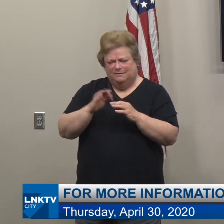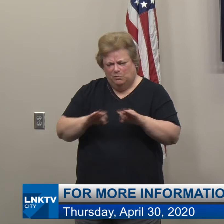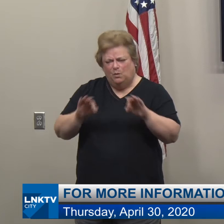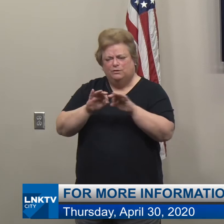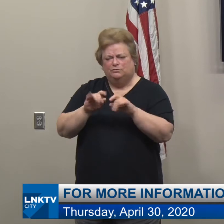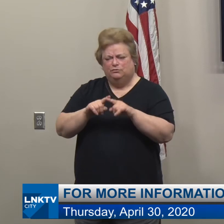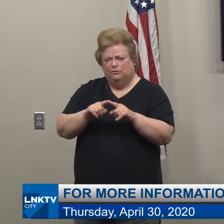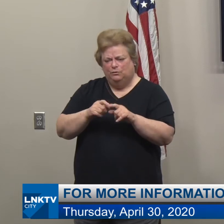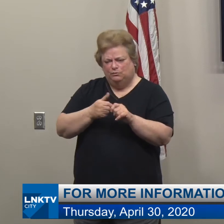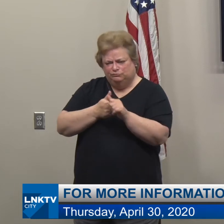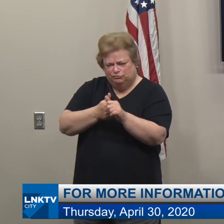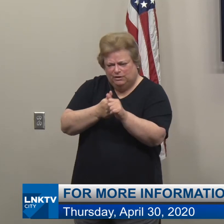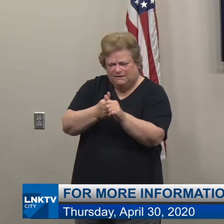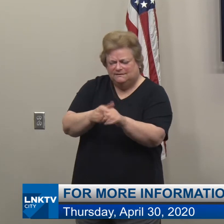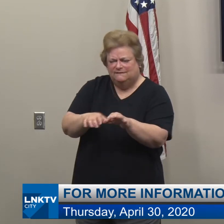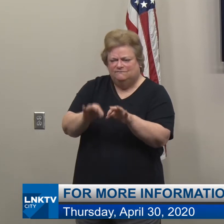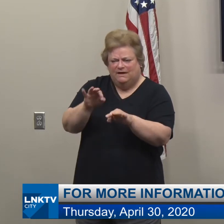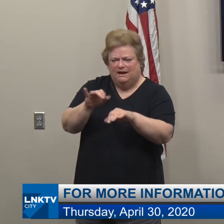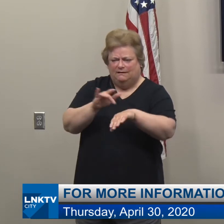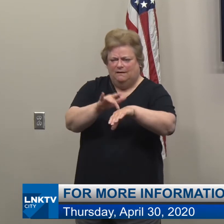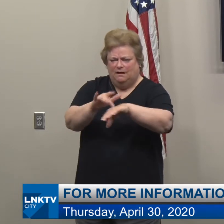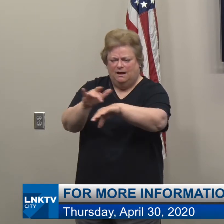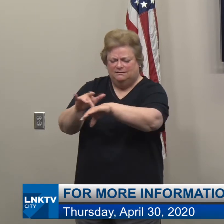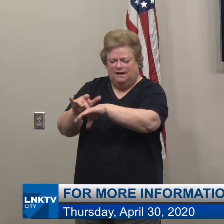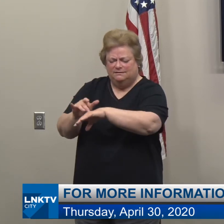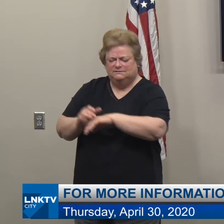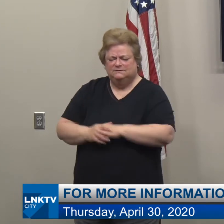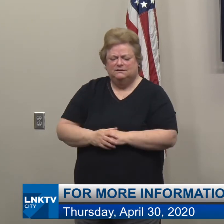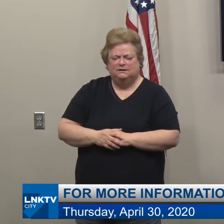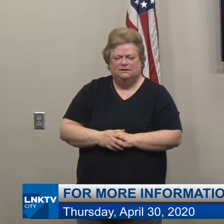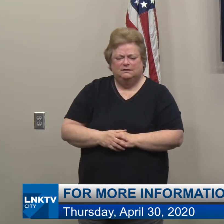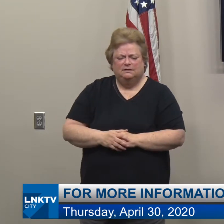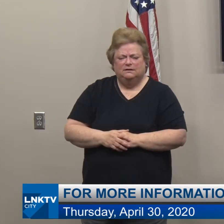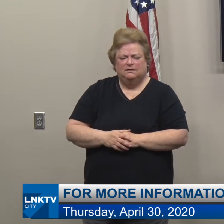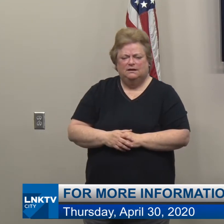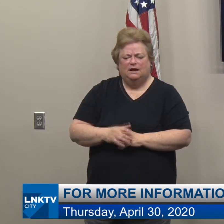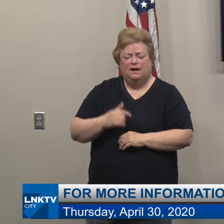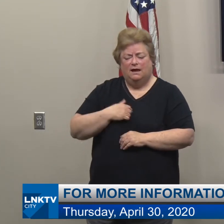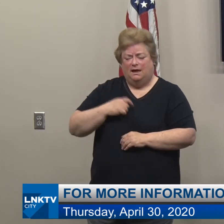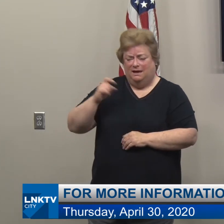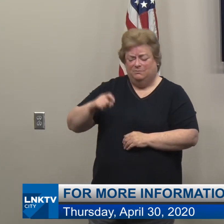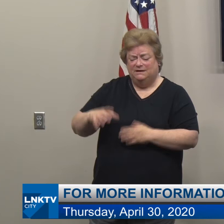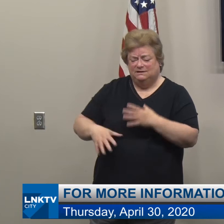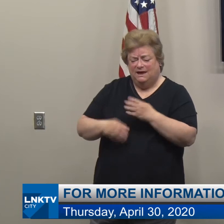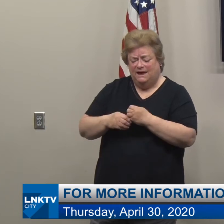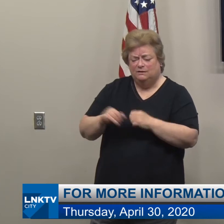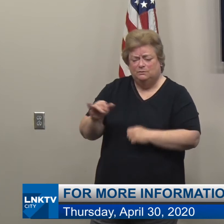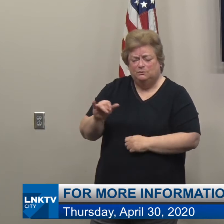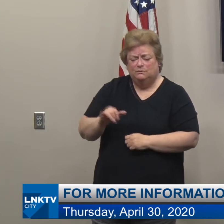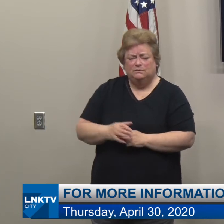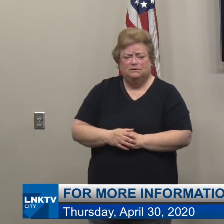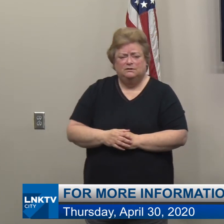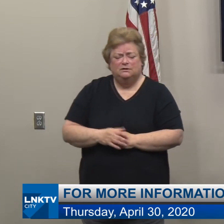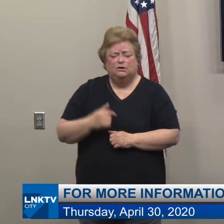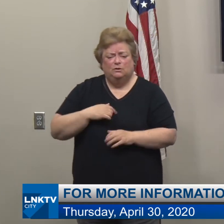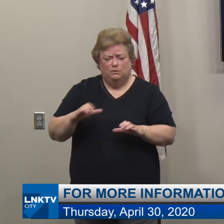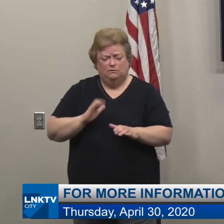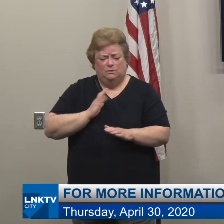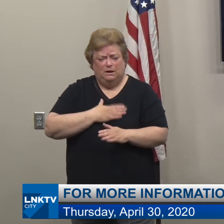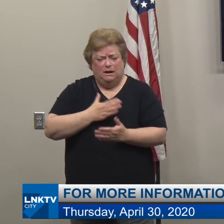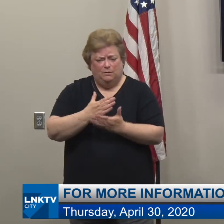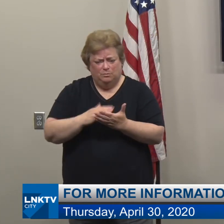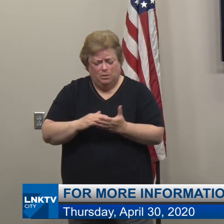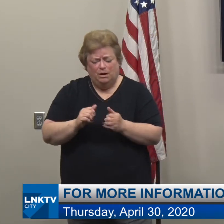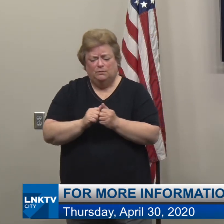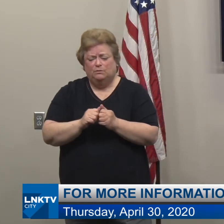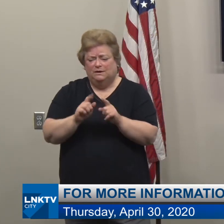trace contacts. So we're excited to be a part of that as well too. I must add as well that we're doing our part with